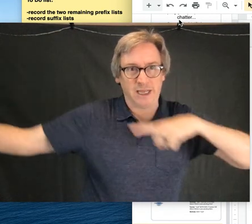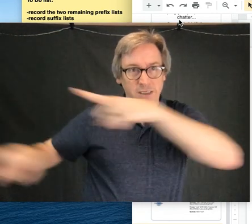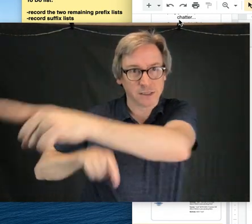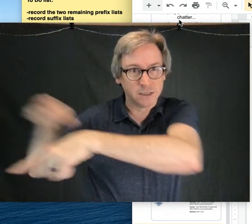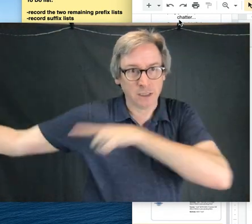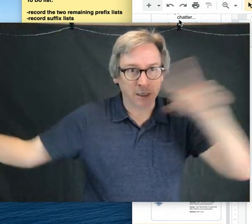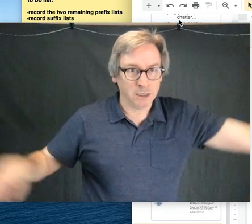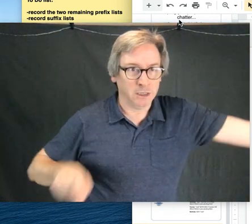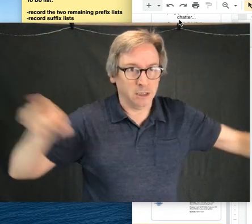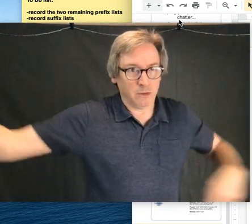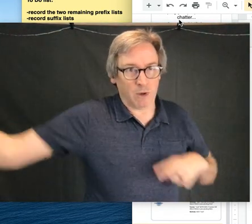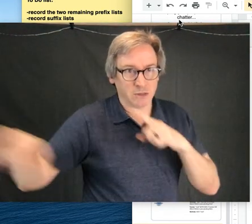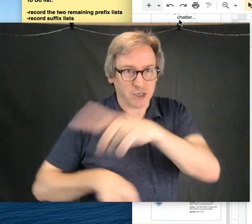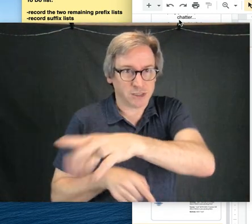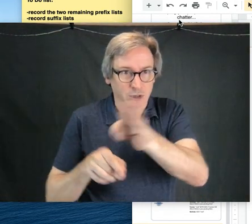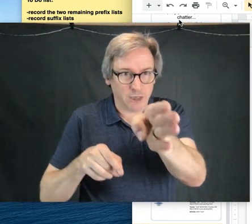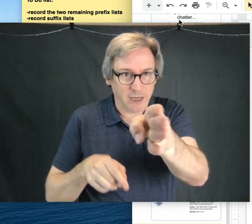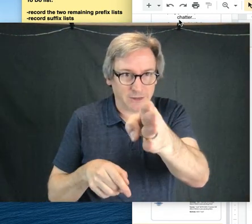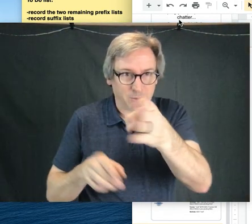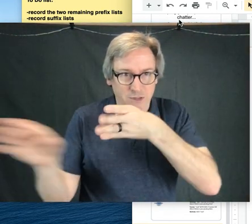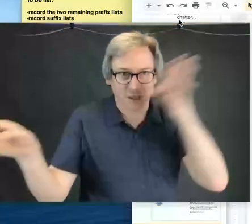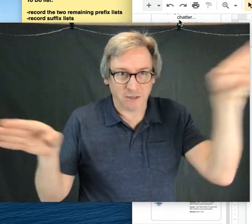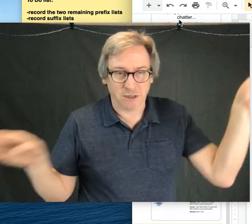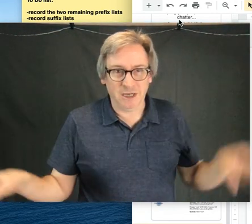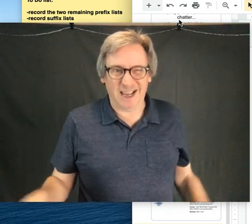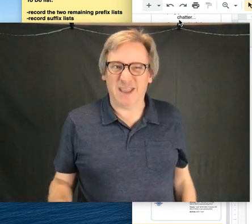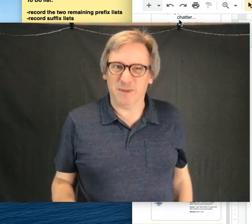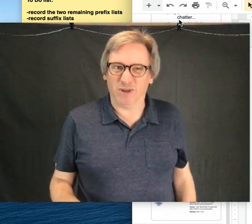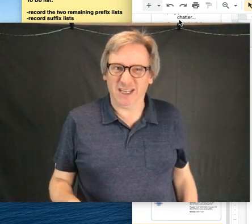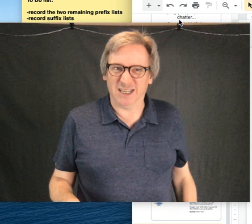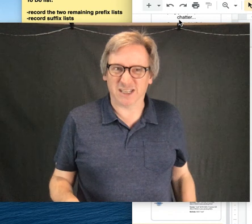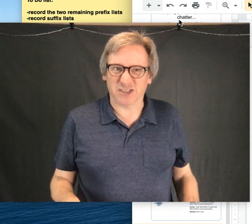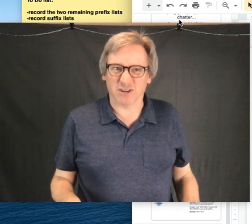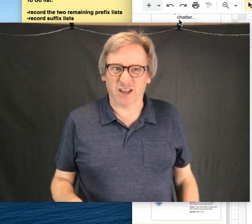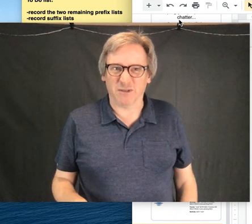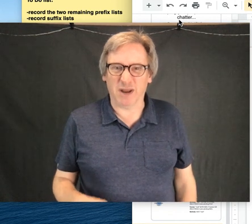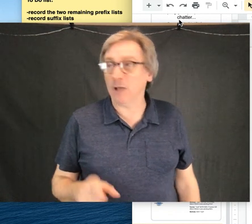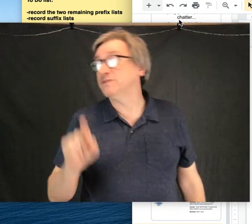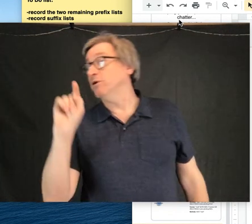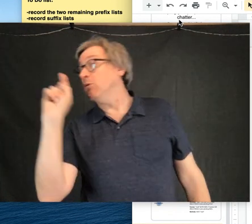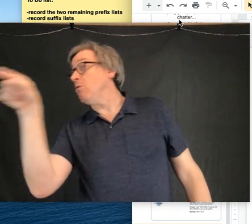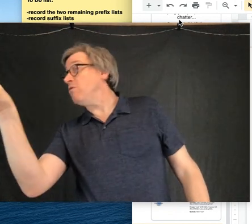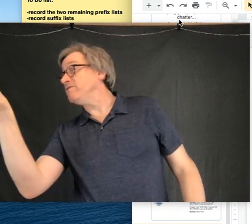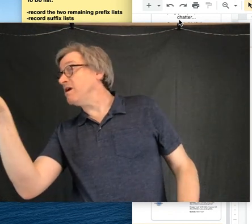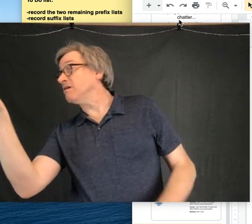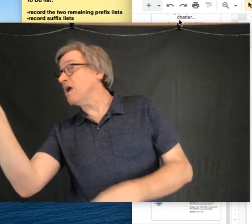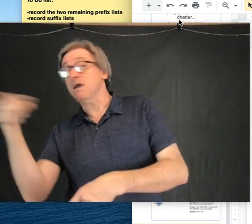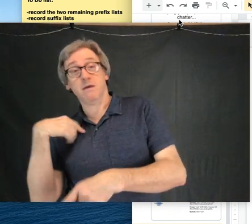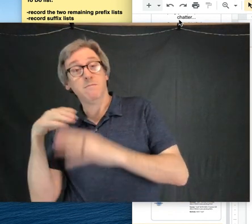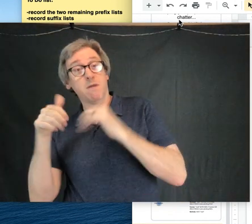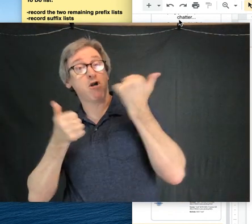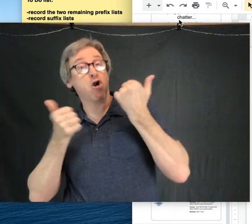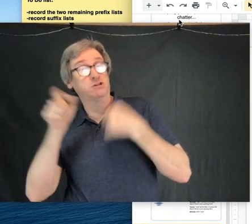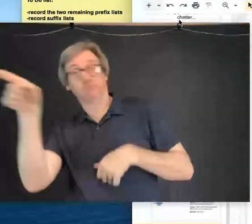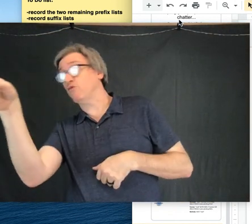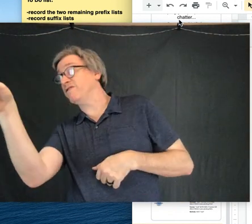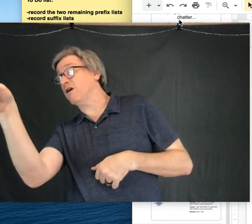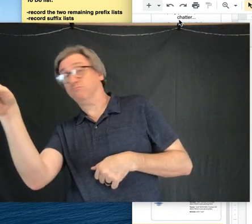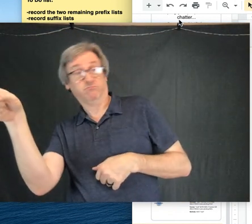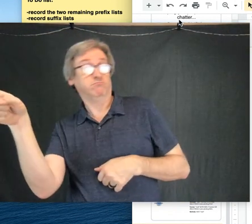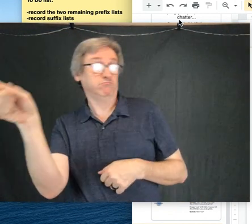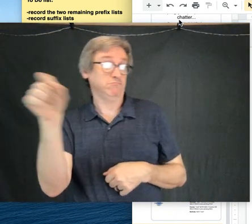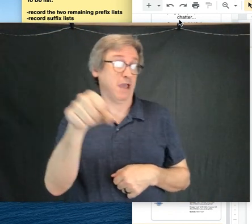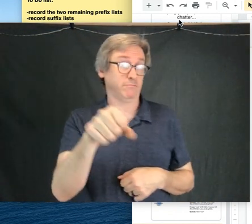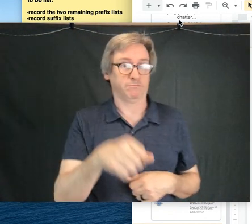do this while just looking at the person, it can be really disconcerting. But it helps if you go, over there. Yeah, my car is over